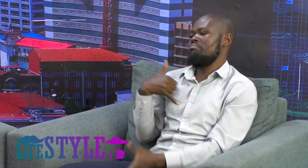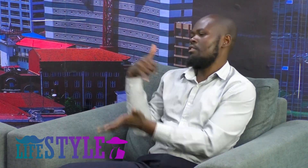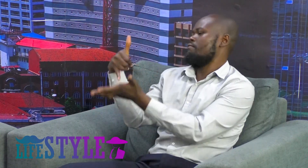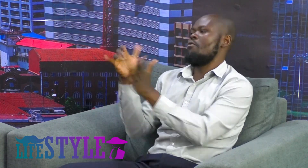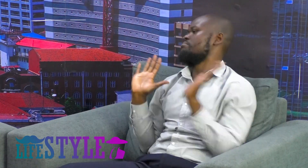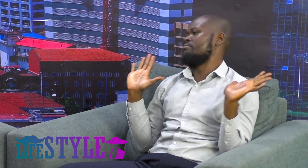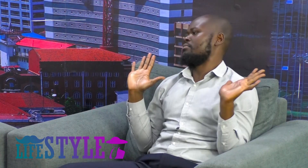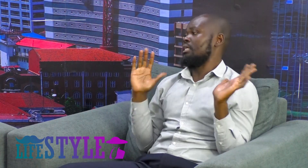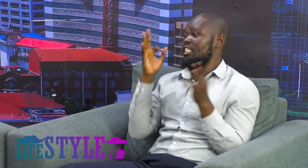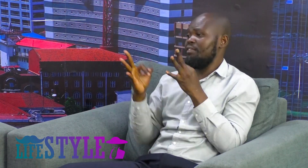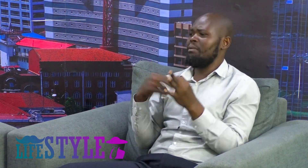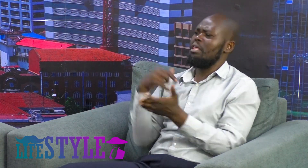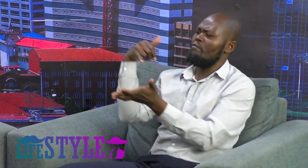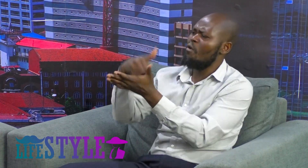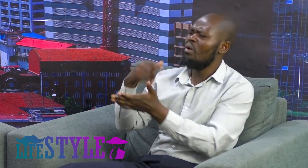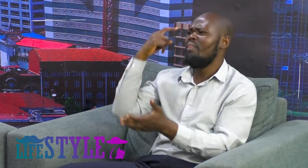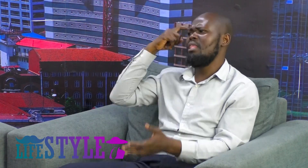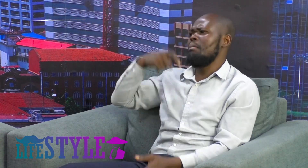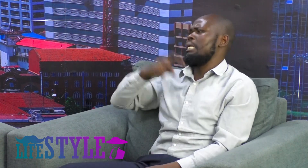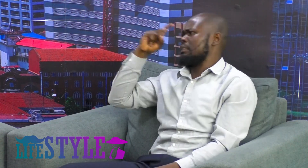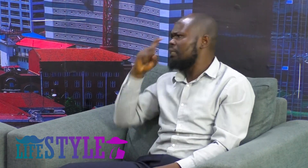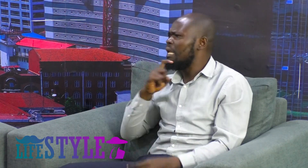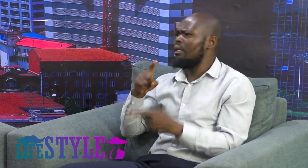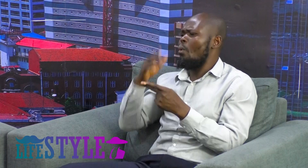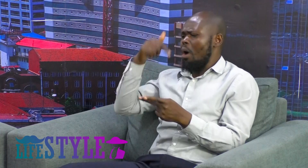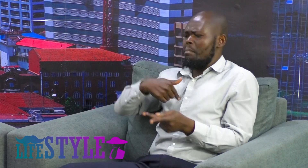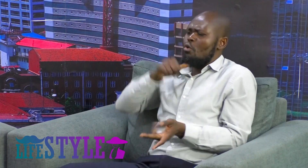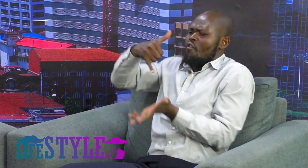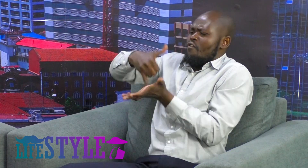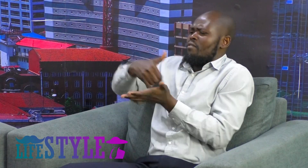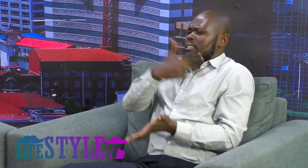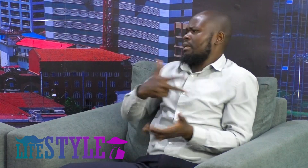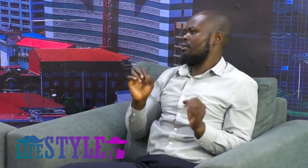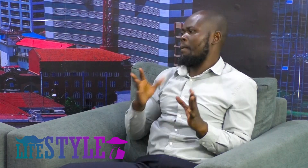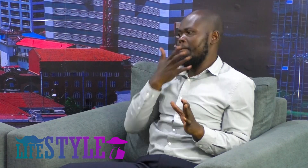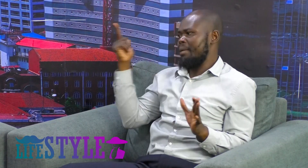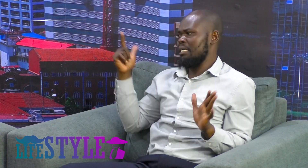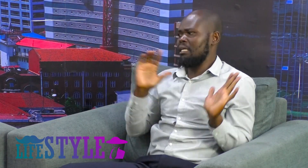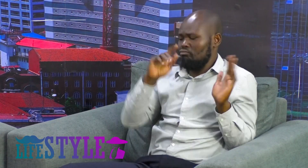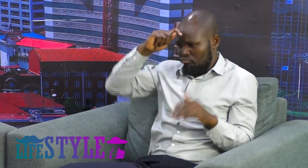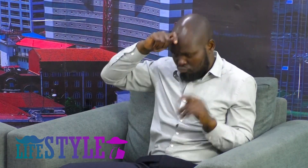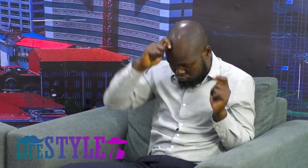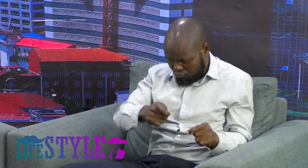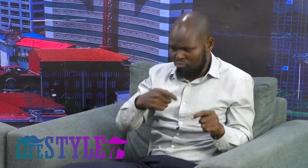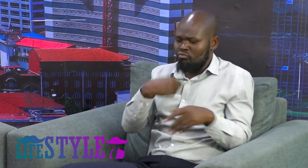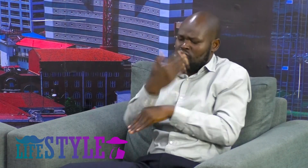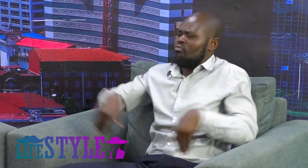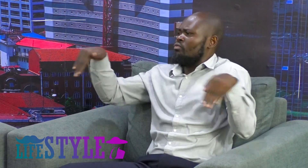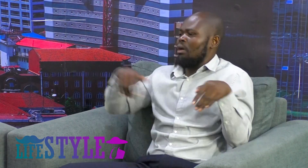And then when there I saw that maybe sign language was kind of evolving, sorry, because there